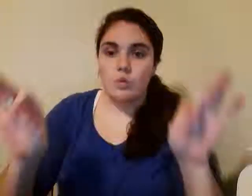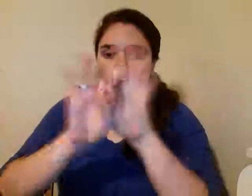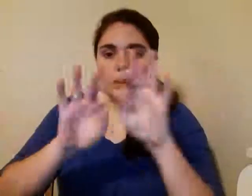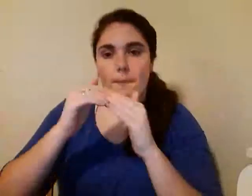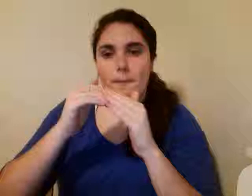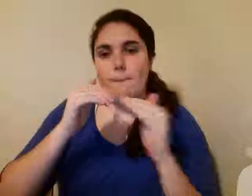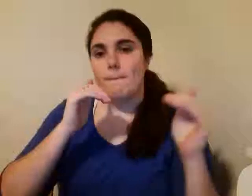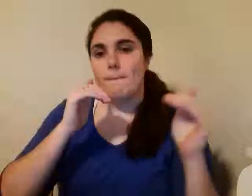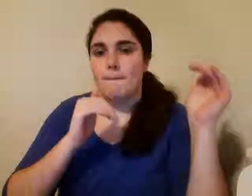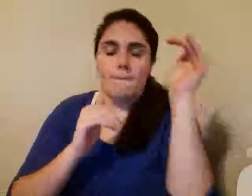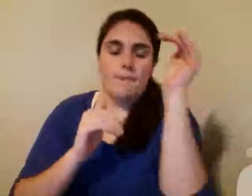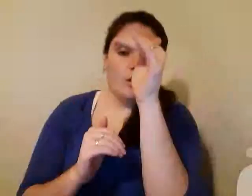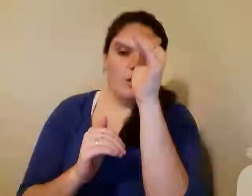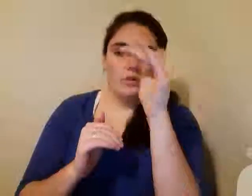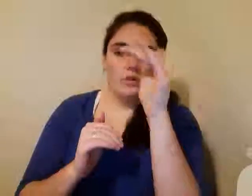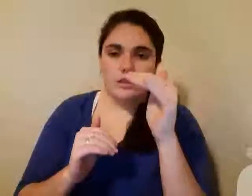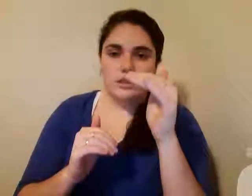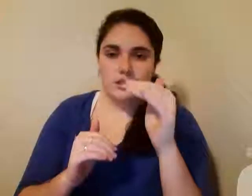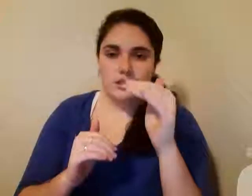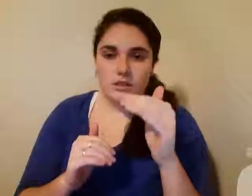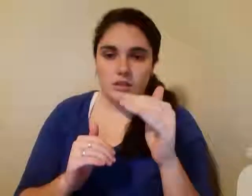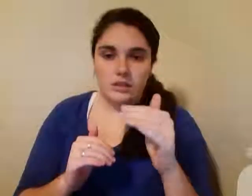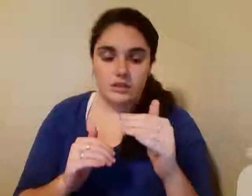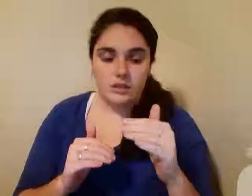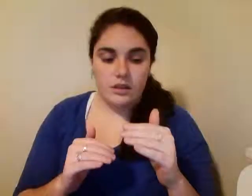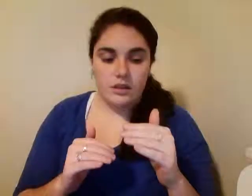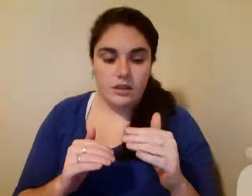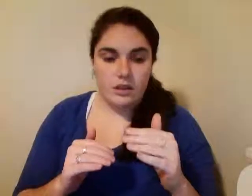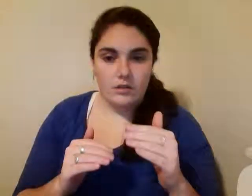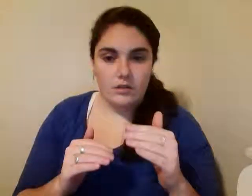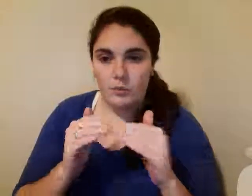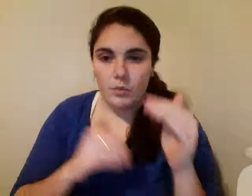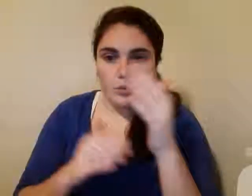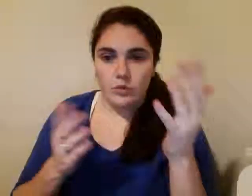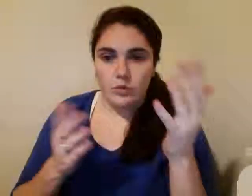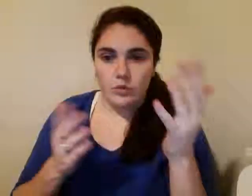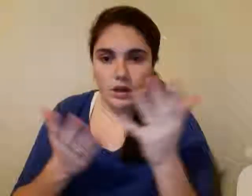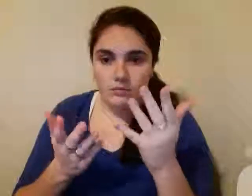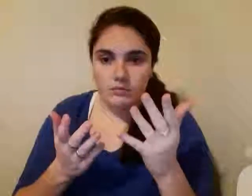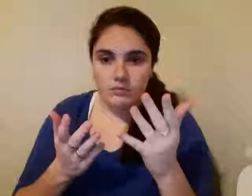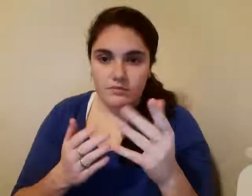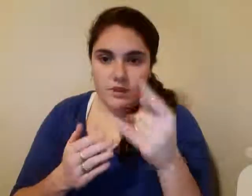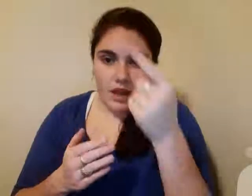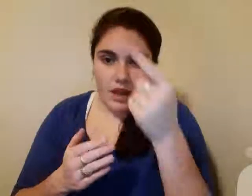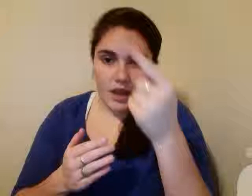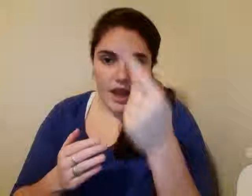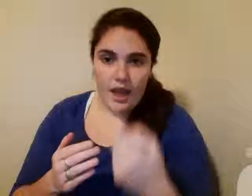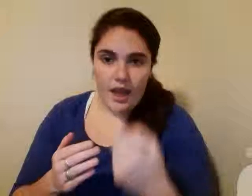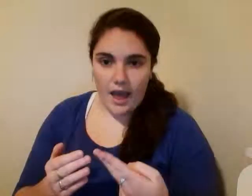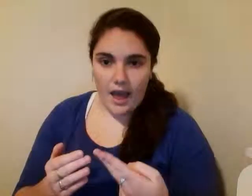is the $1/2 worth? 50. Is Andrew the only one that knows what $1/2 is worth? Yeah. How much is the $1/2